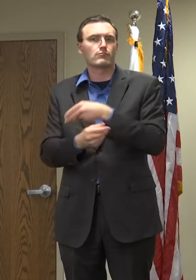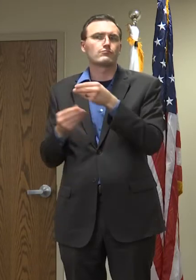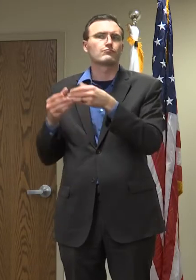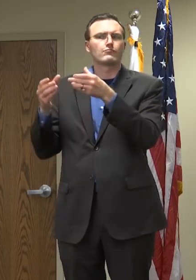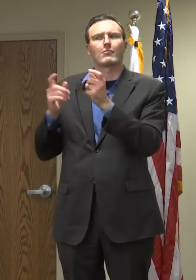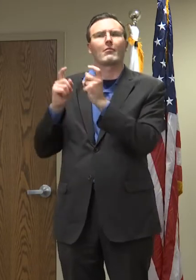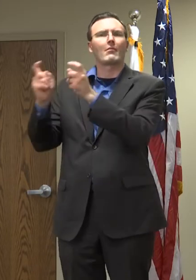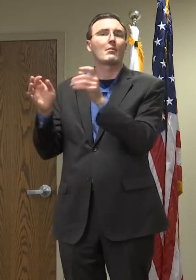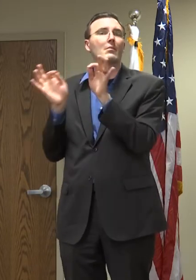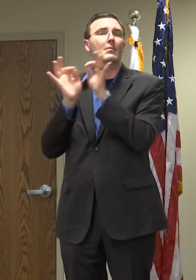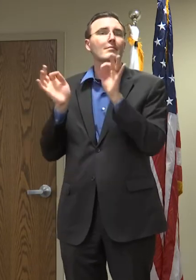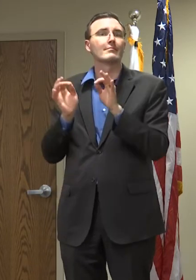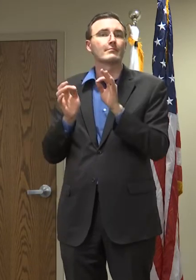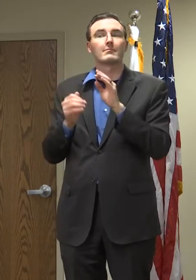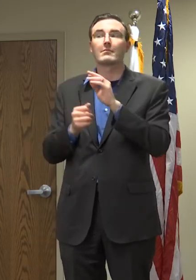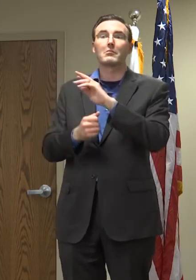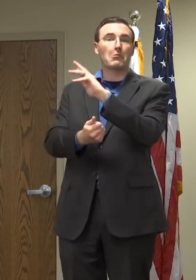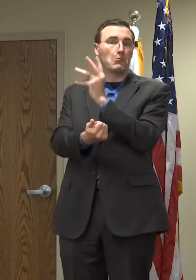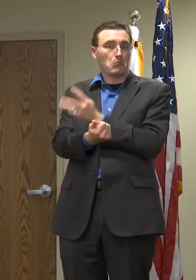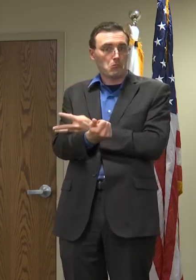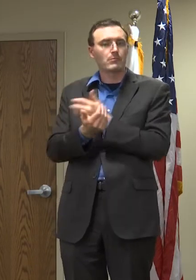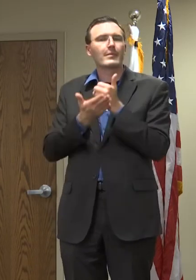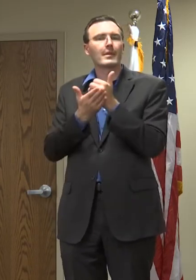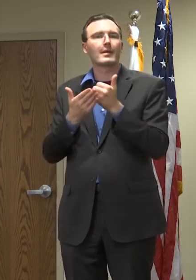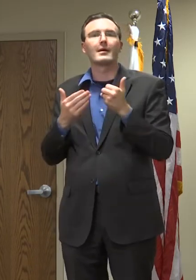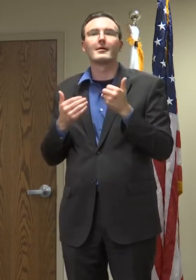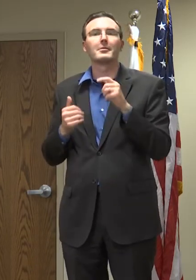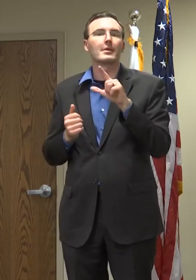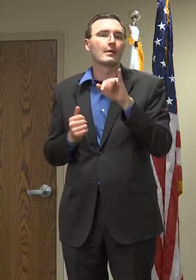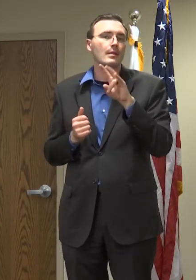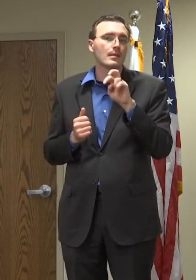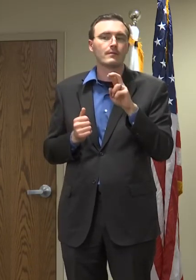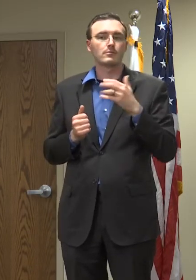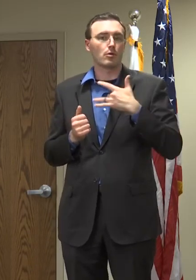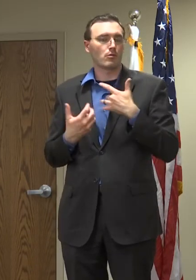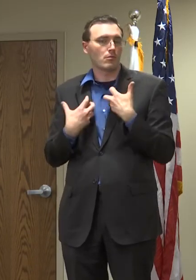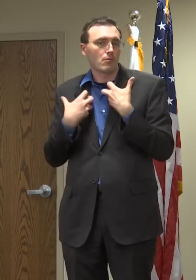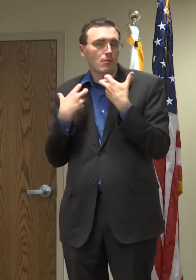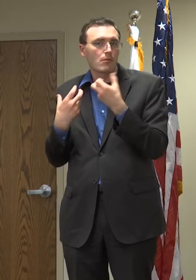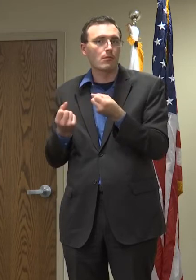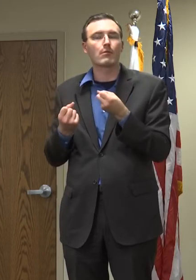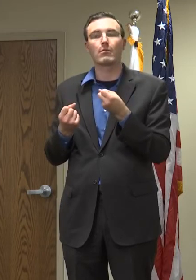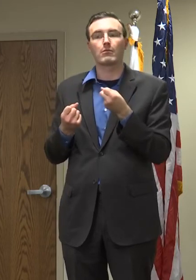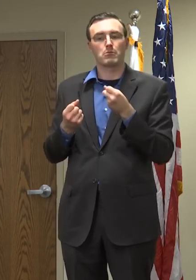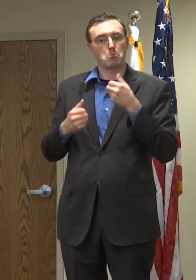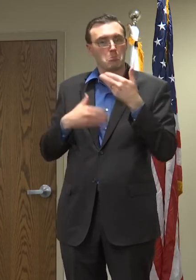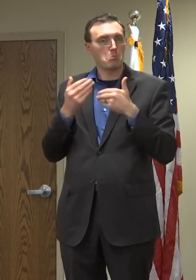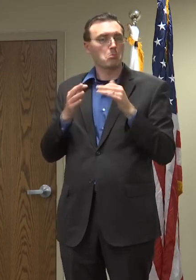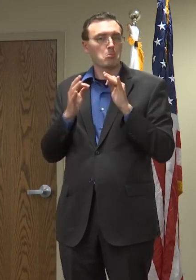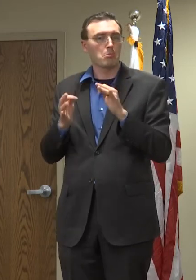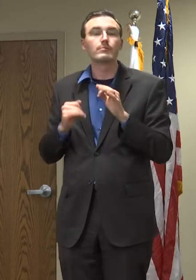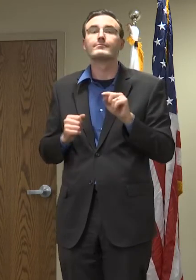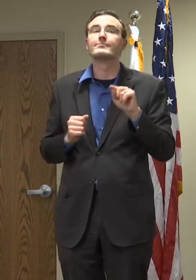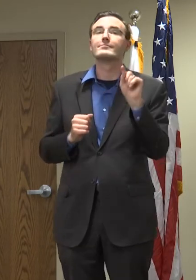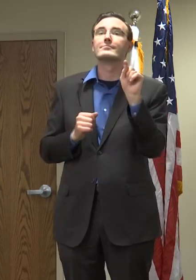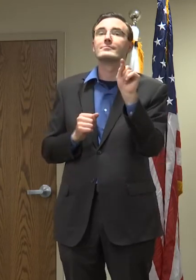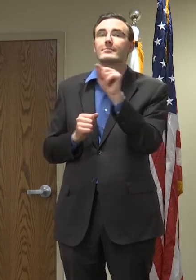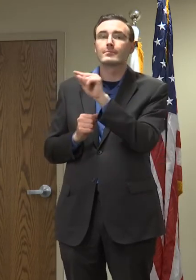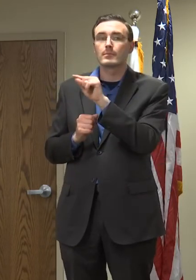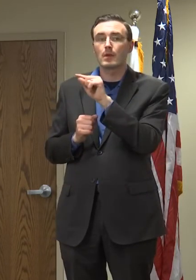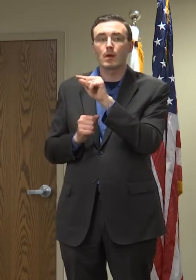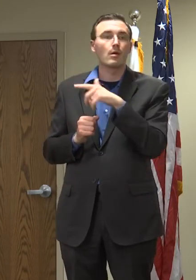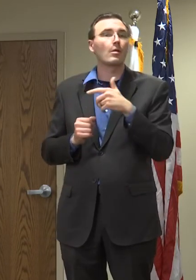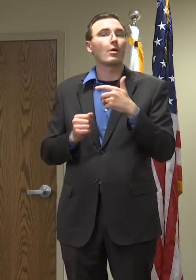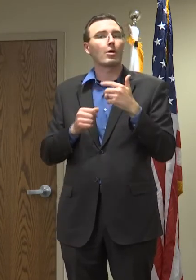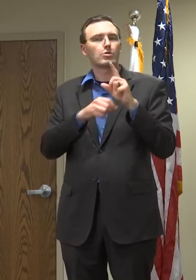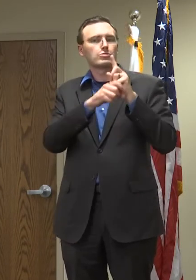risk. It maintains healthy liver and heart. For those of you who are regular donors, this could be a way to lose your pandemic